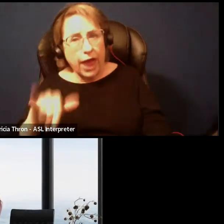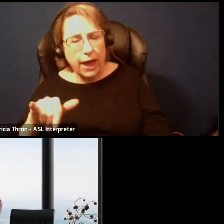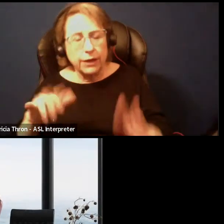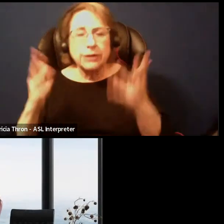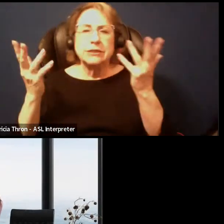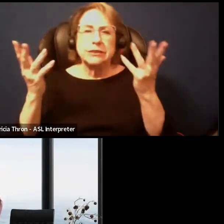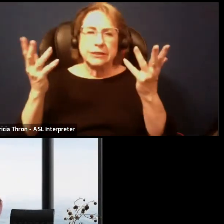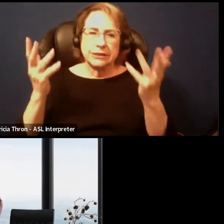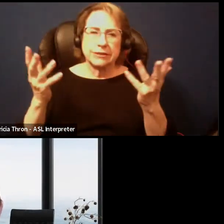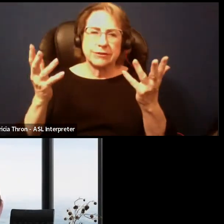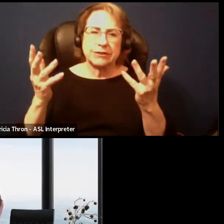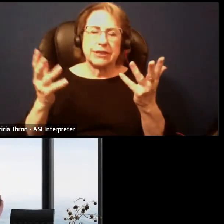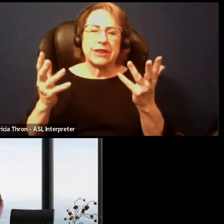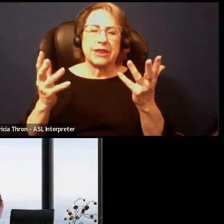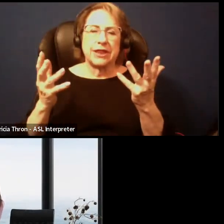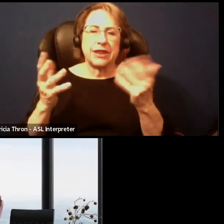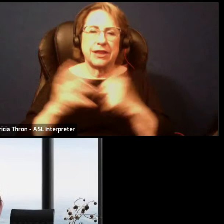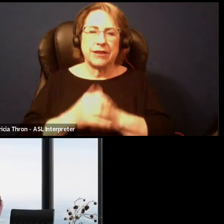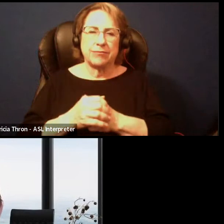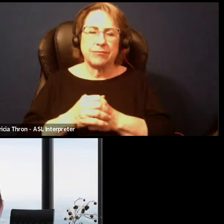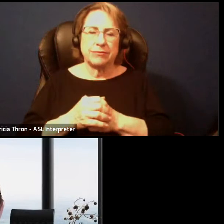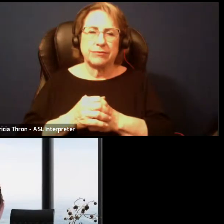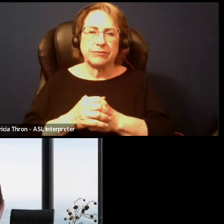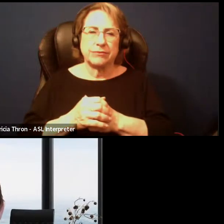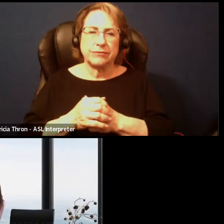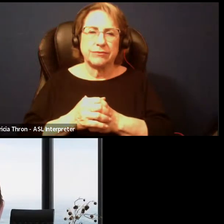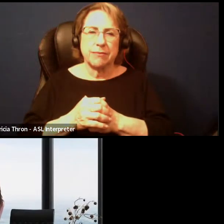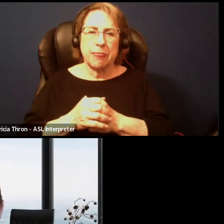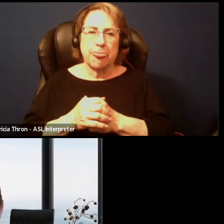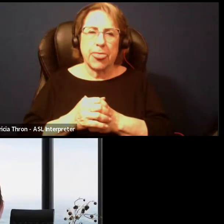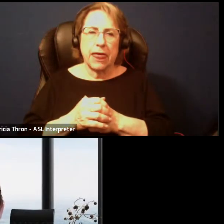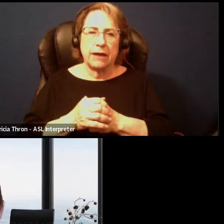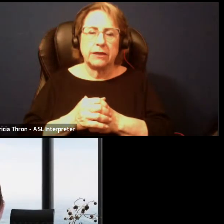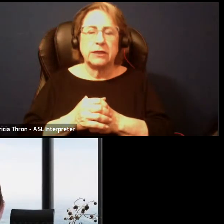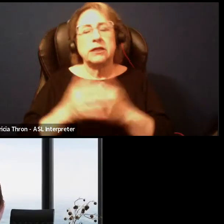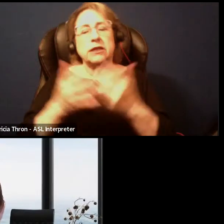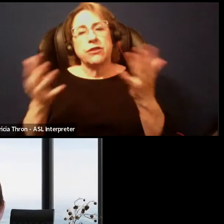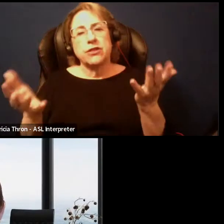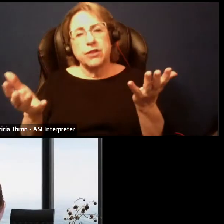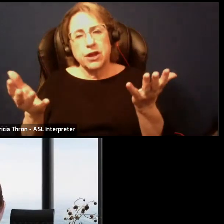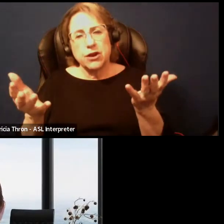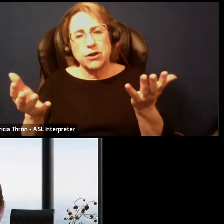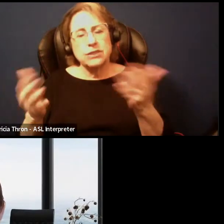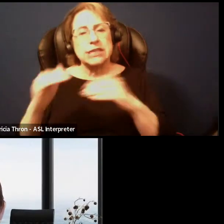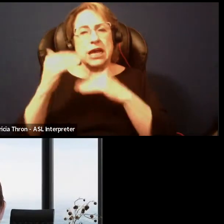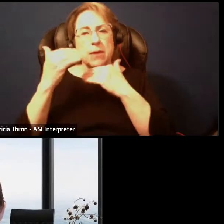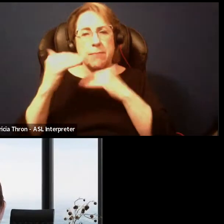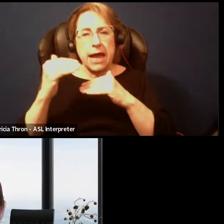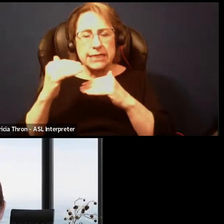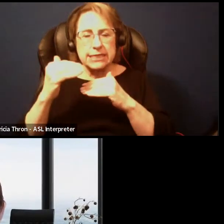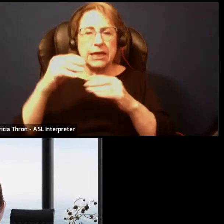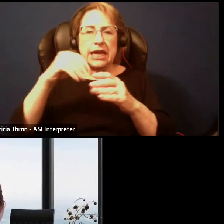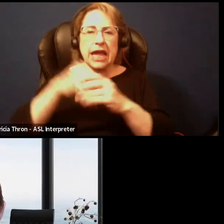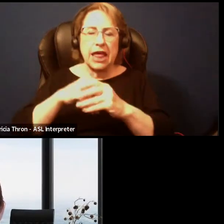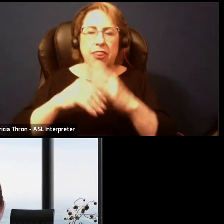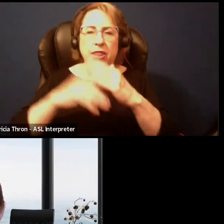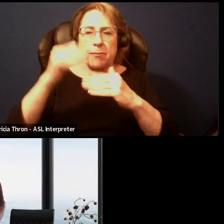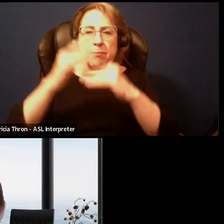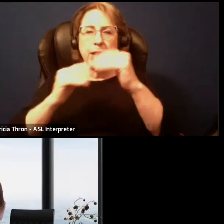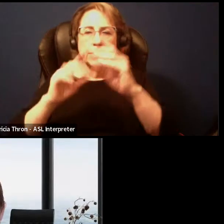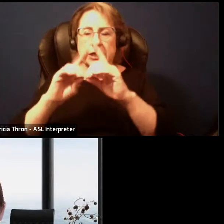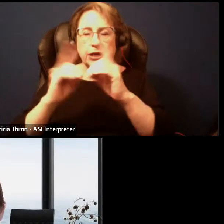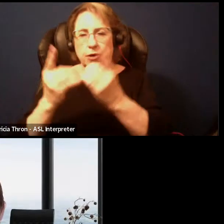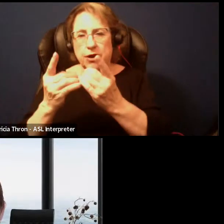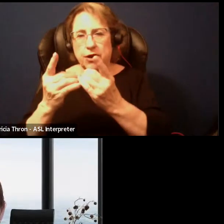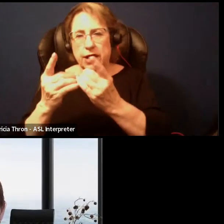there's a capacity within the building department, within our